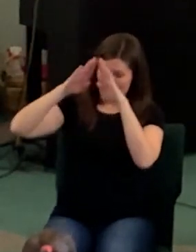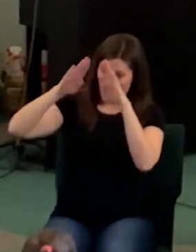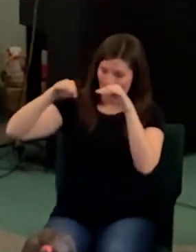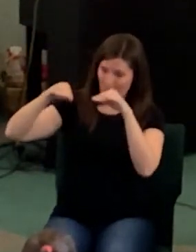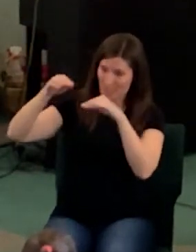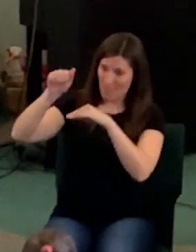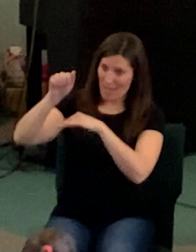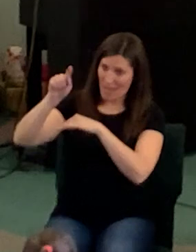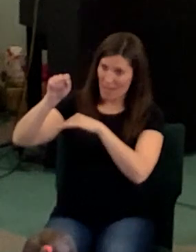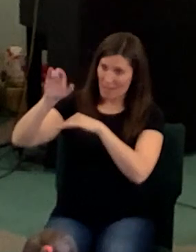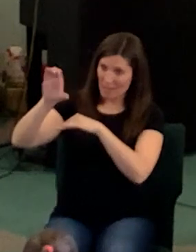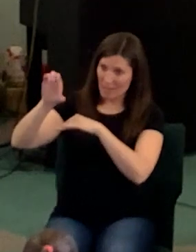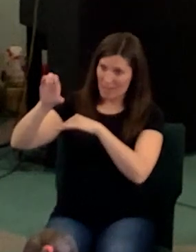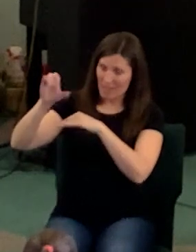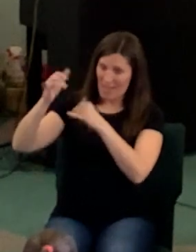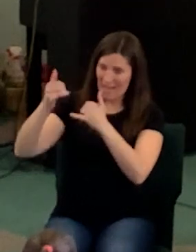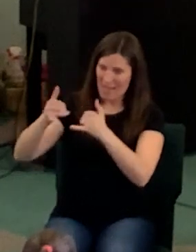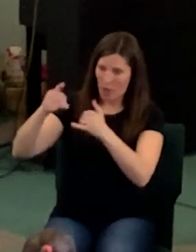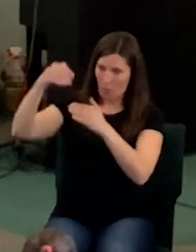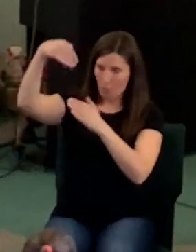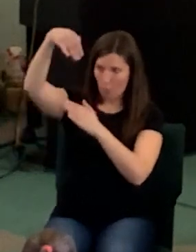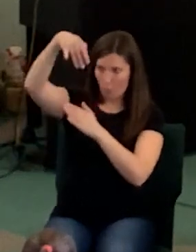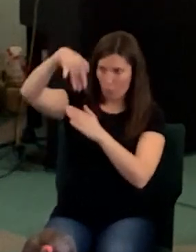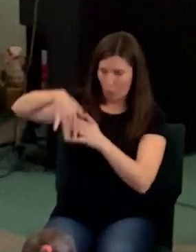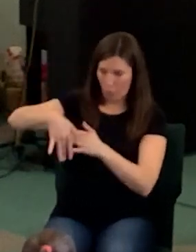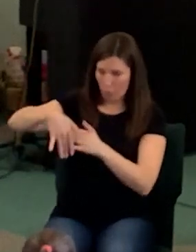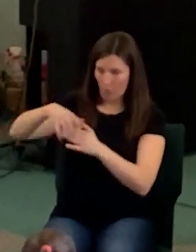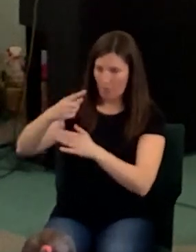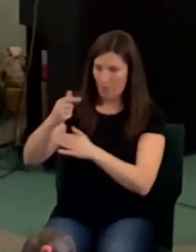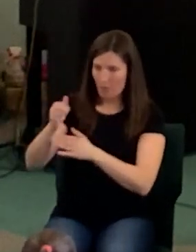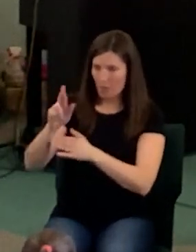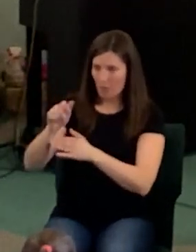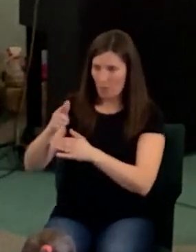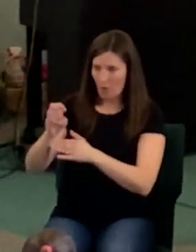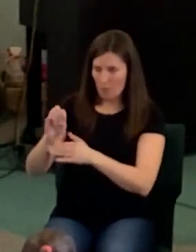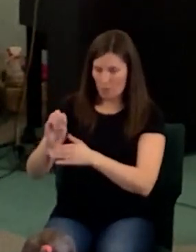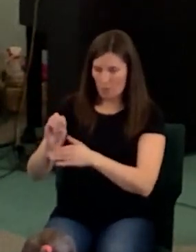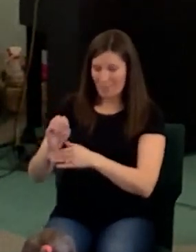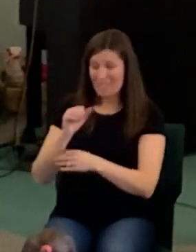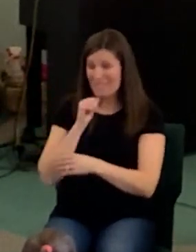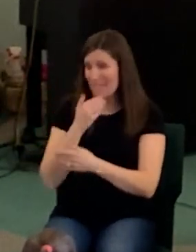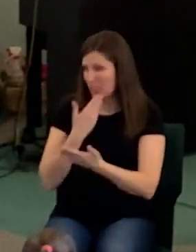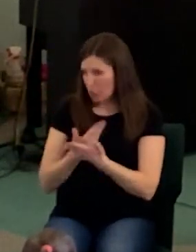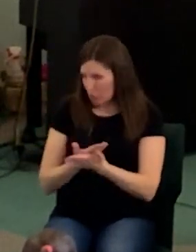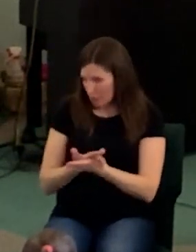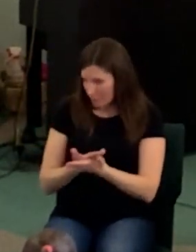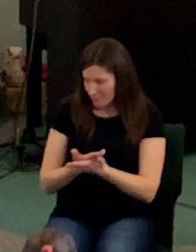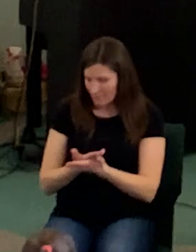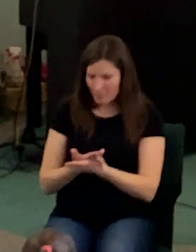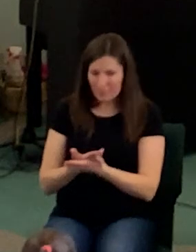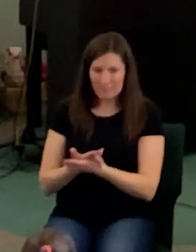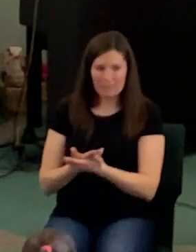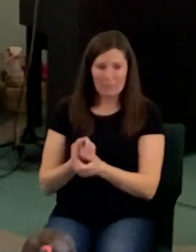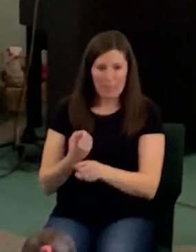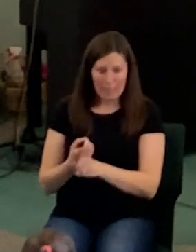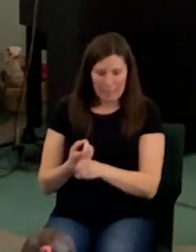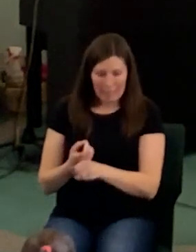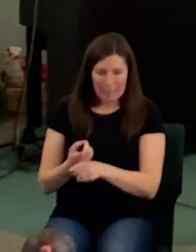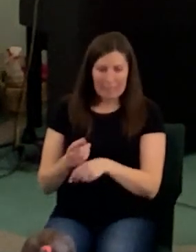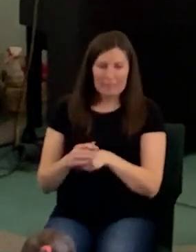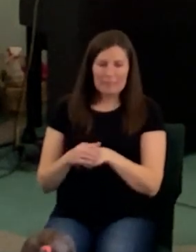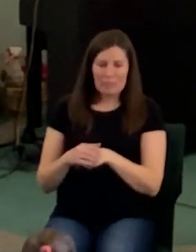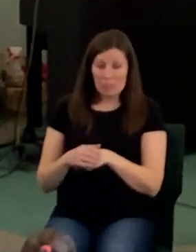into the attic, and now into the garage. Not good, right? So I go